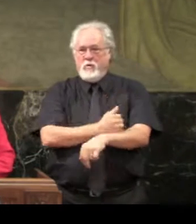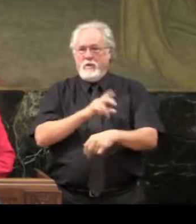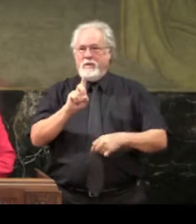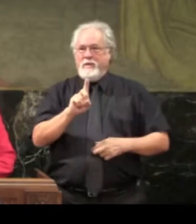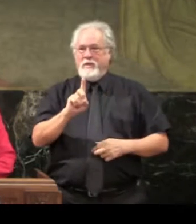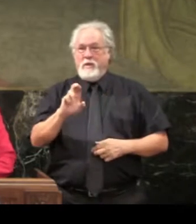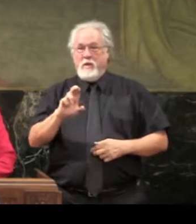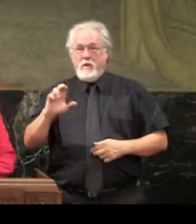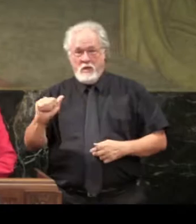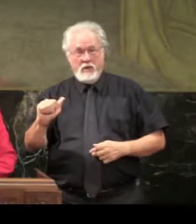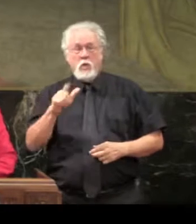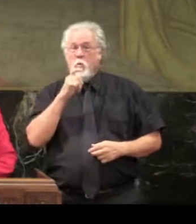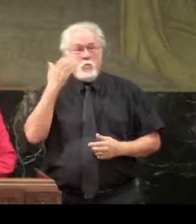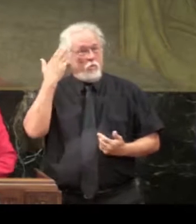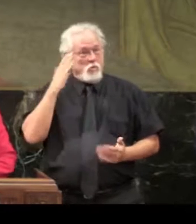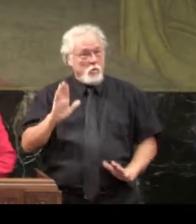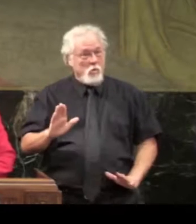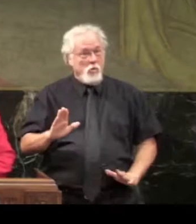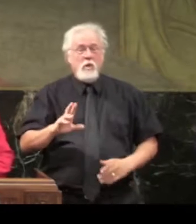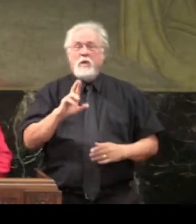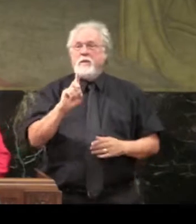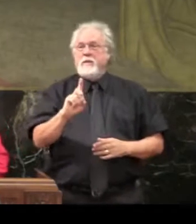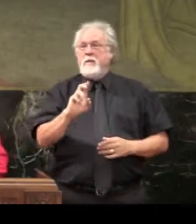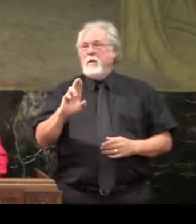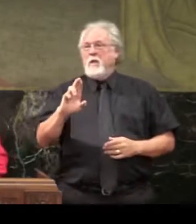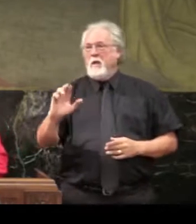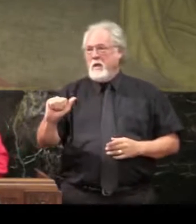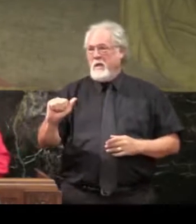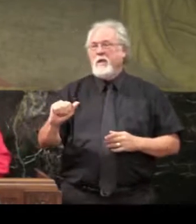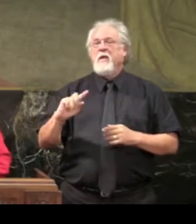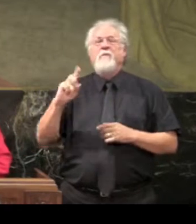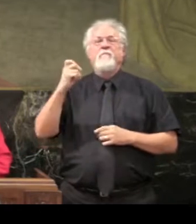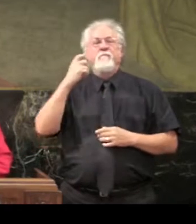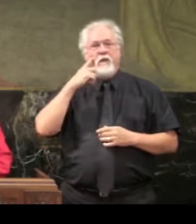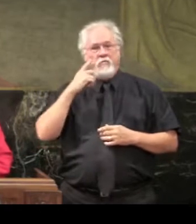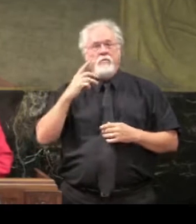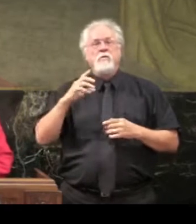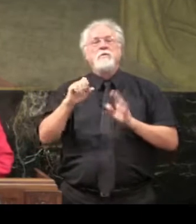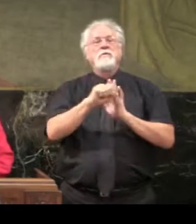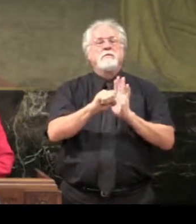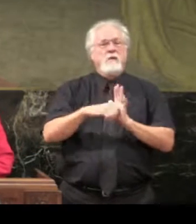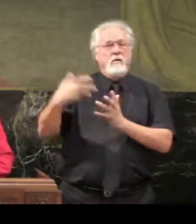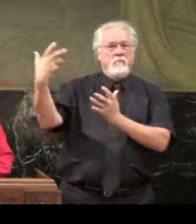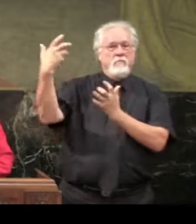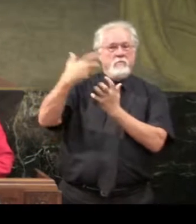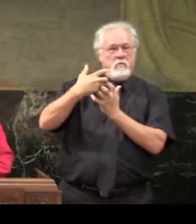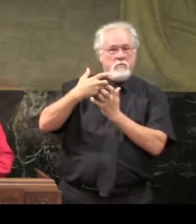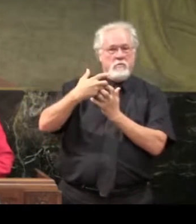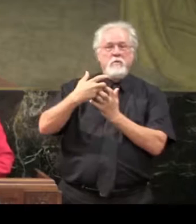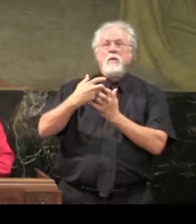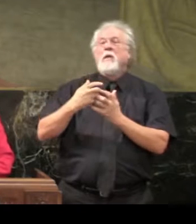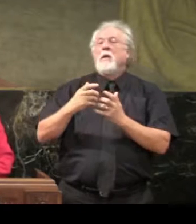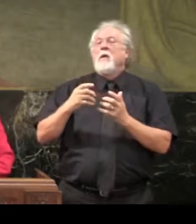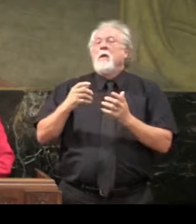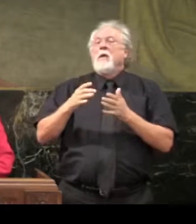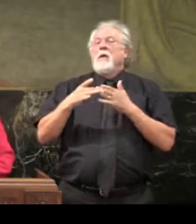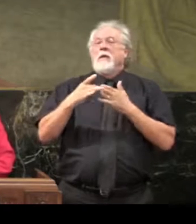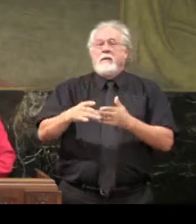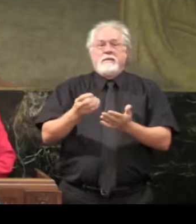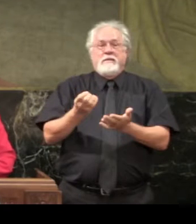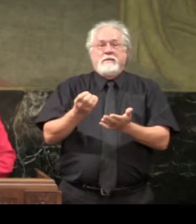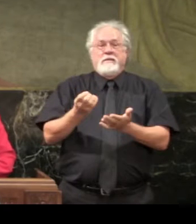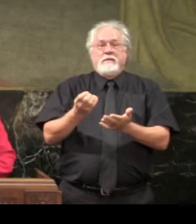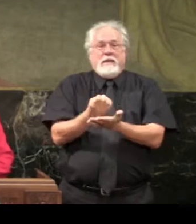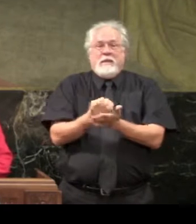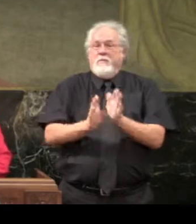And for those of you that don't know, the Delta Regional Authority is a federal and state partnership that leads economic and